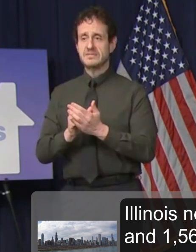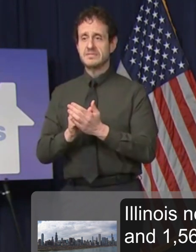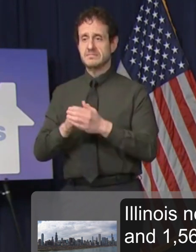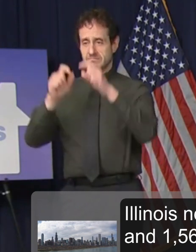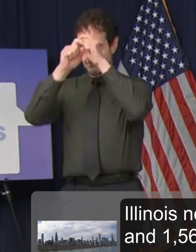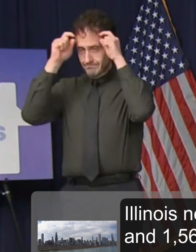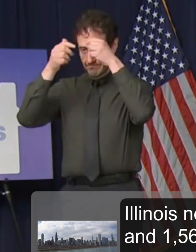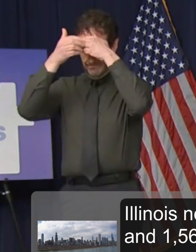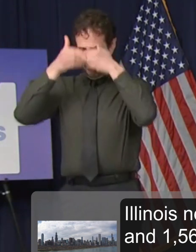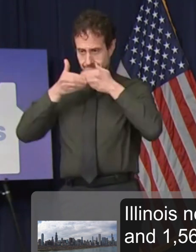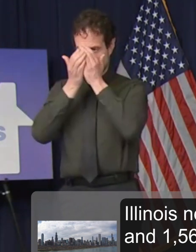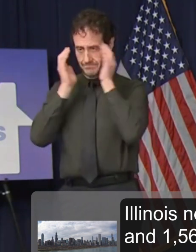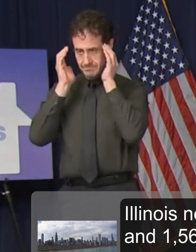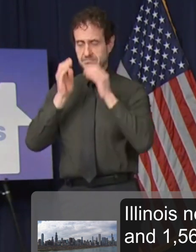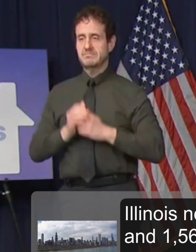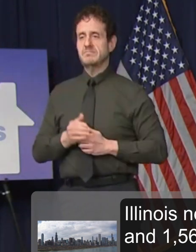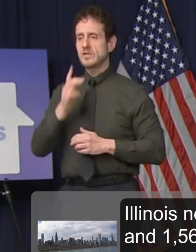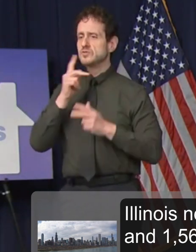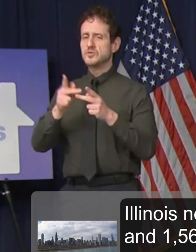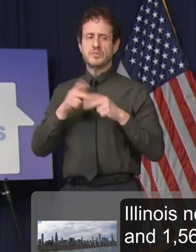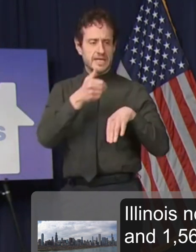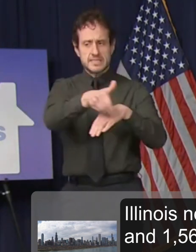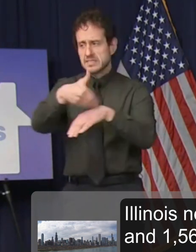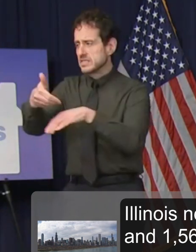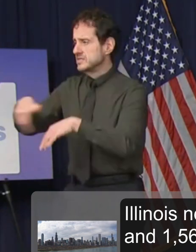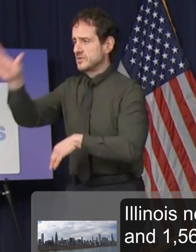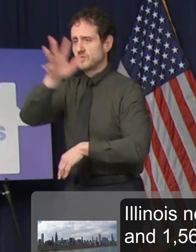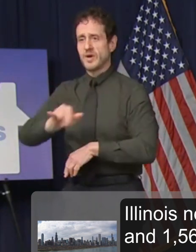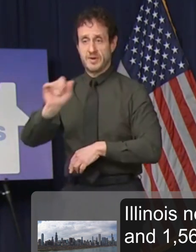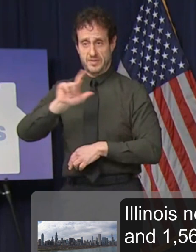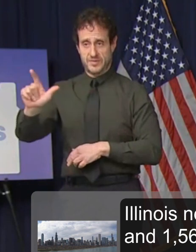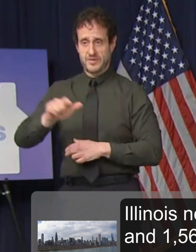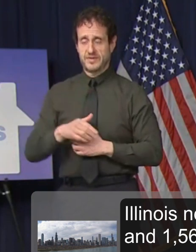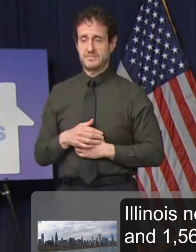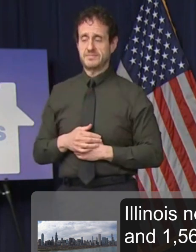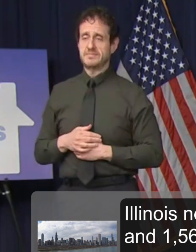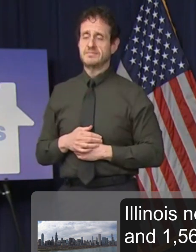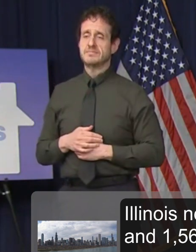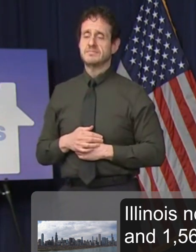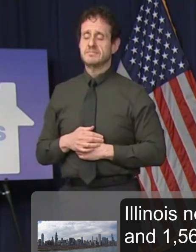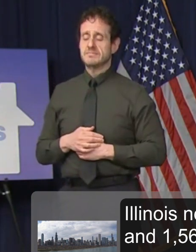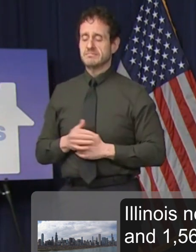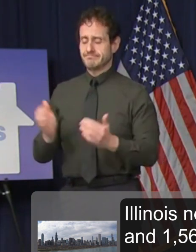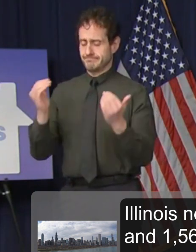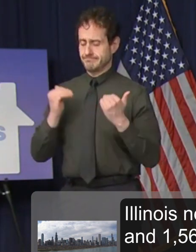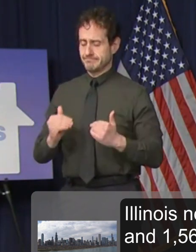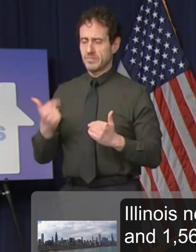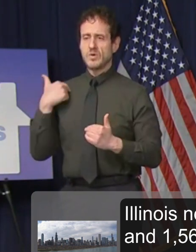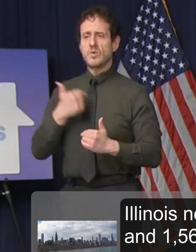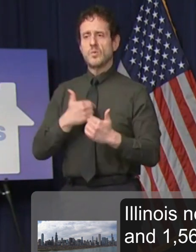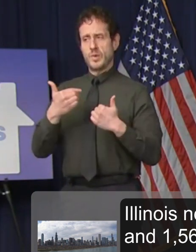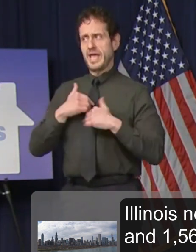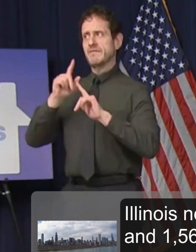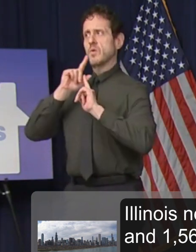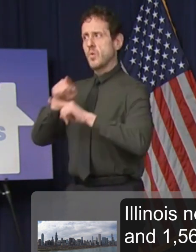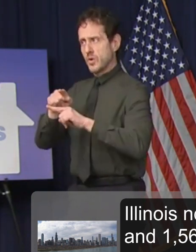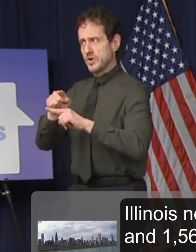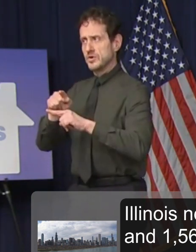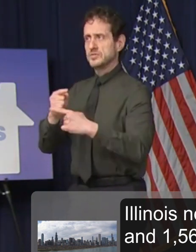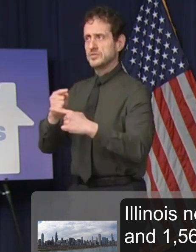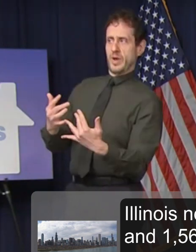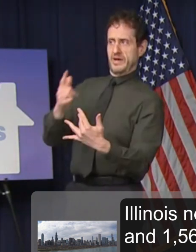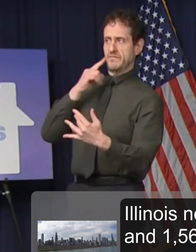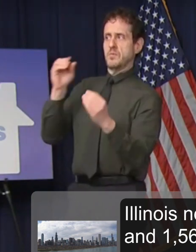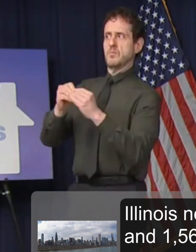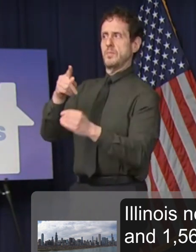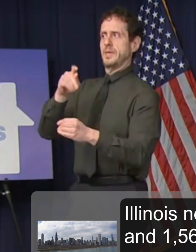shields to locations all across the state of Illinois. We also have outstanding orders due to arrive in the